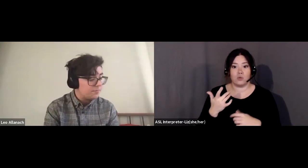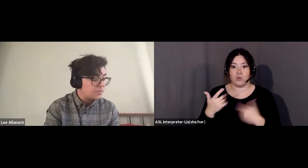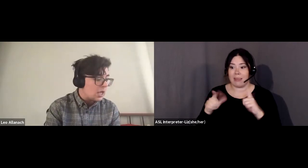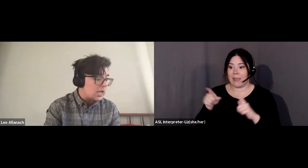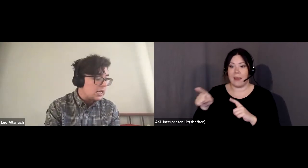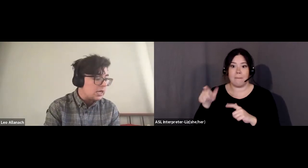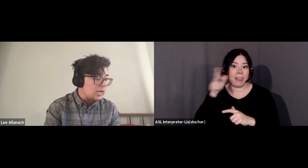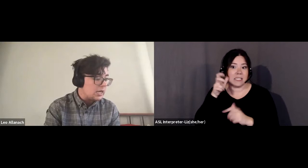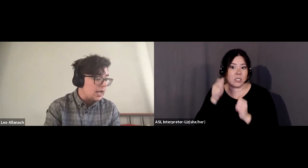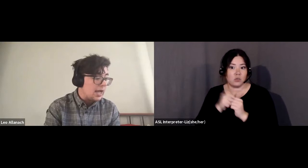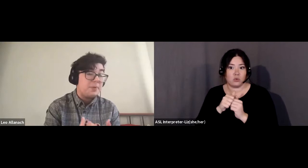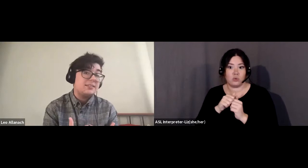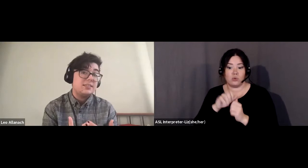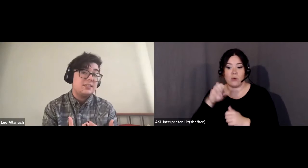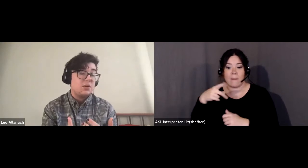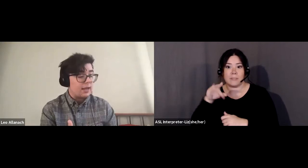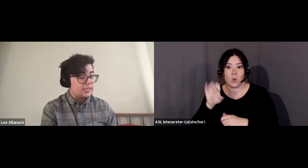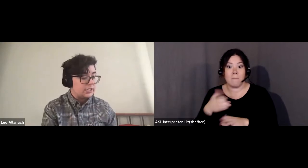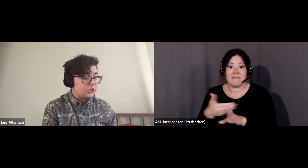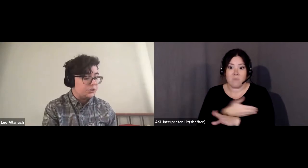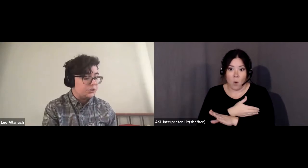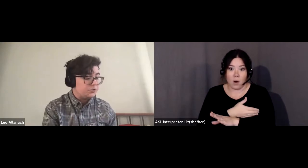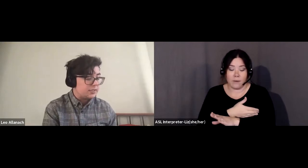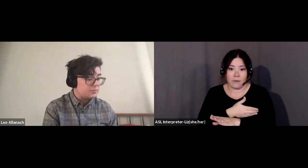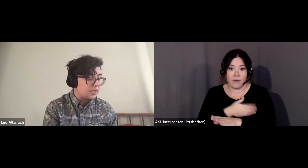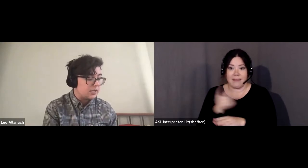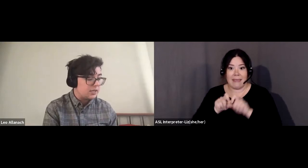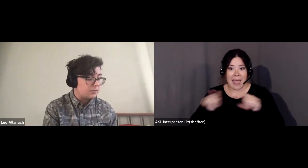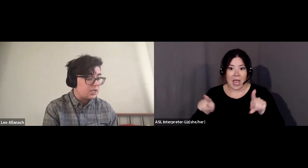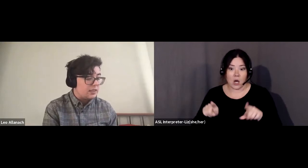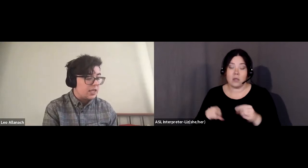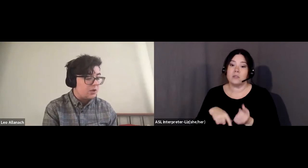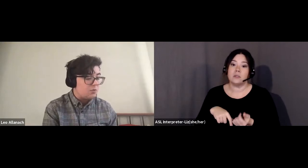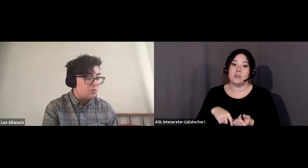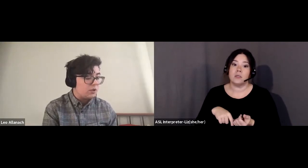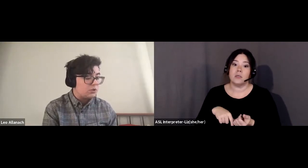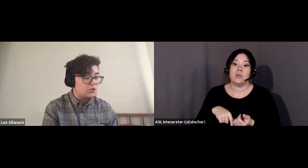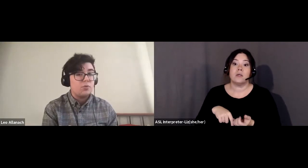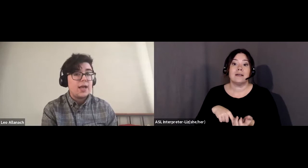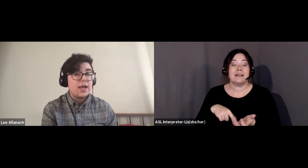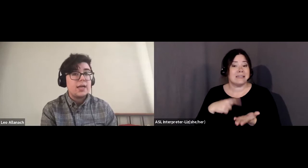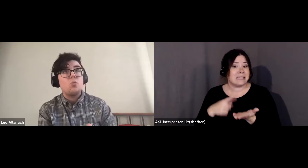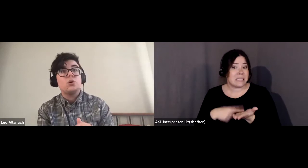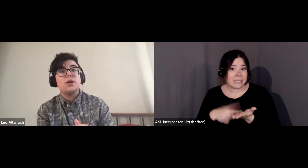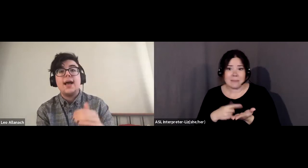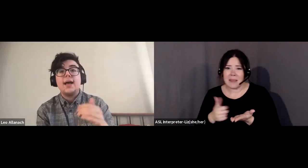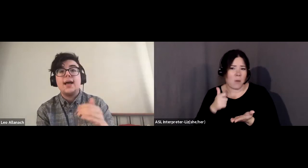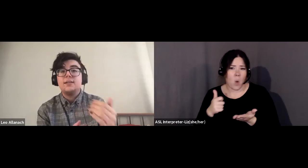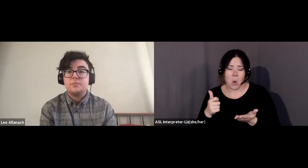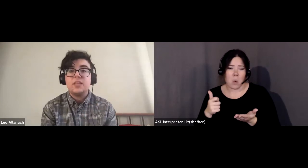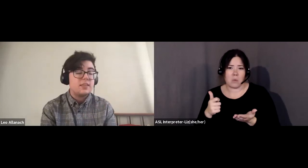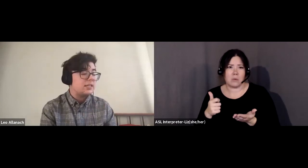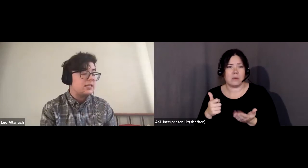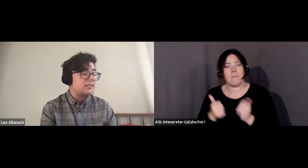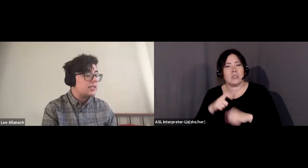air. At best, they won't have any issues, but sometimes they will want to correct or add